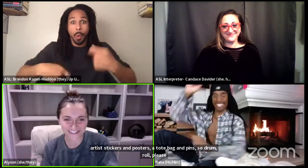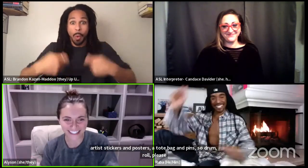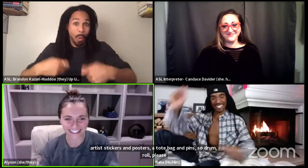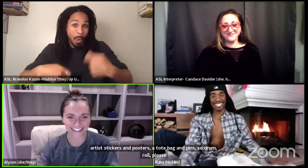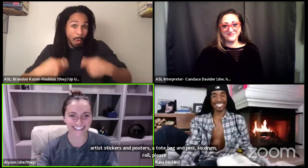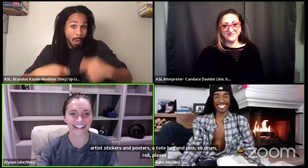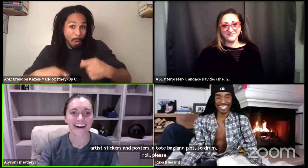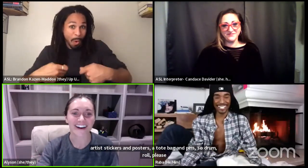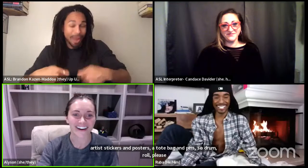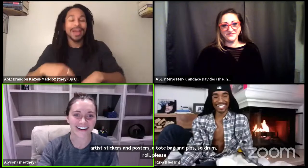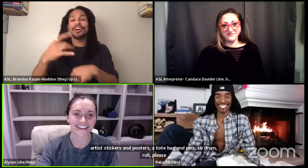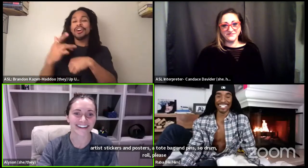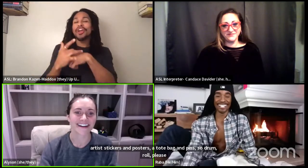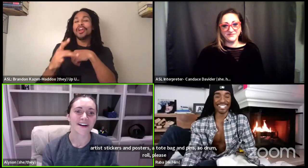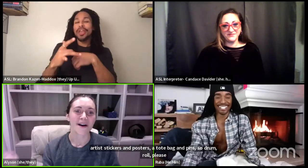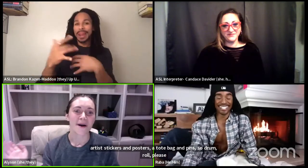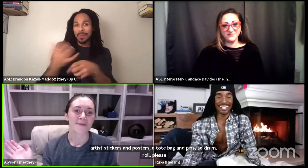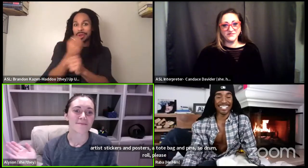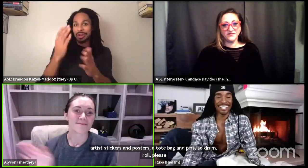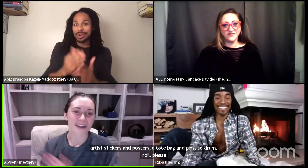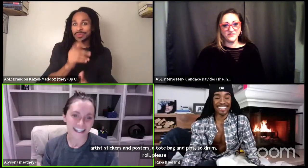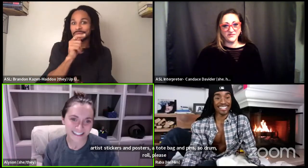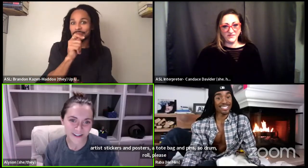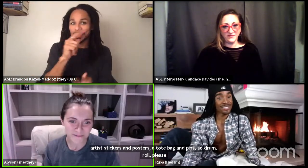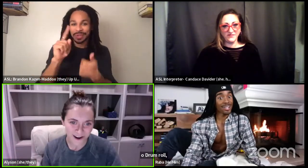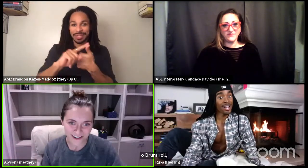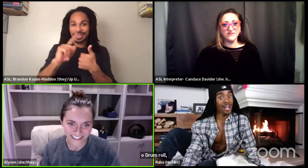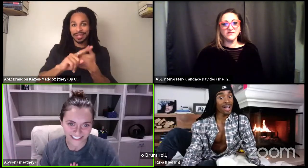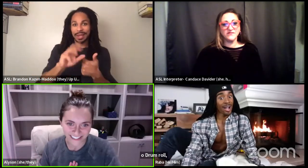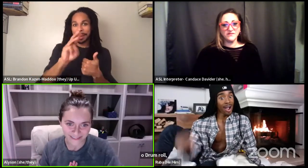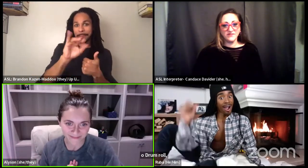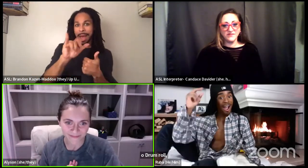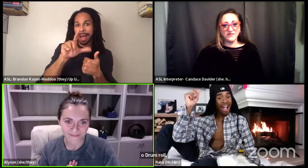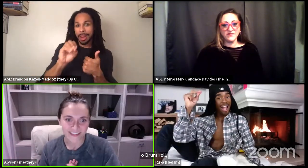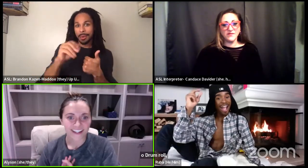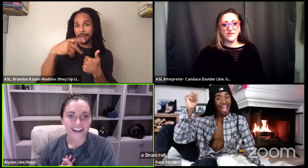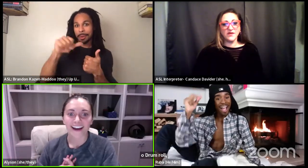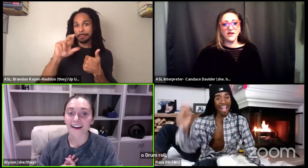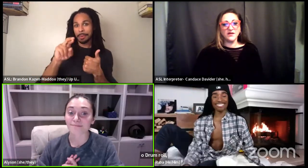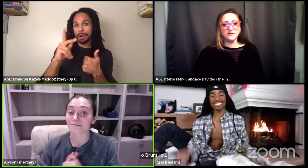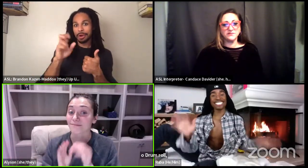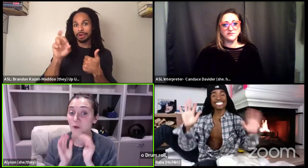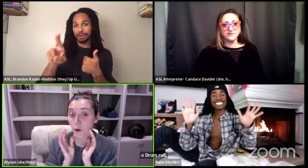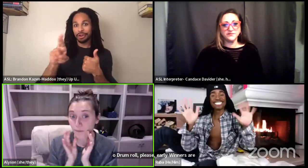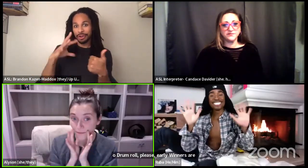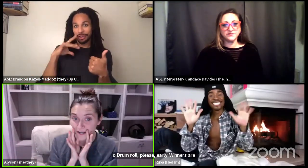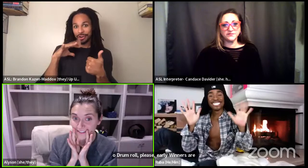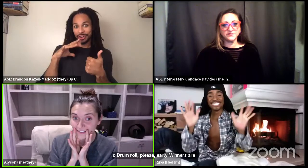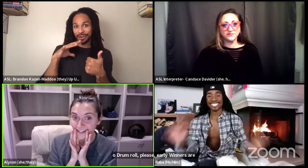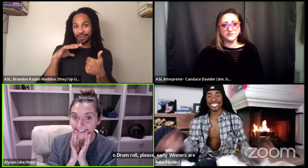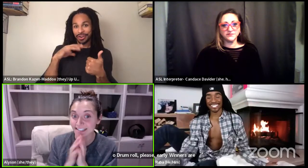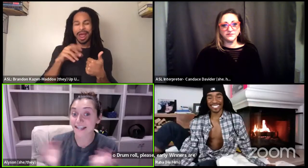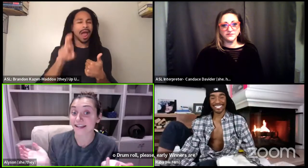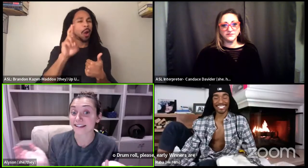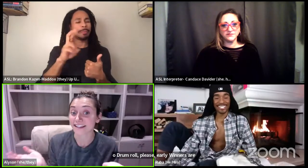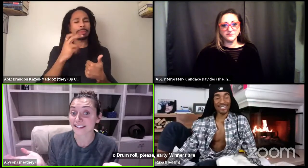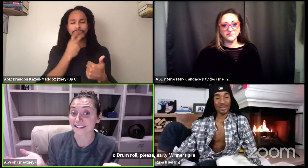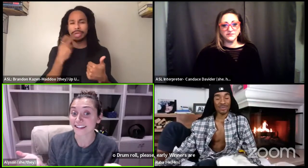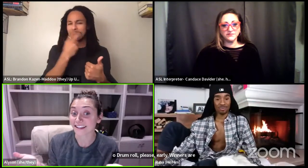Early winners are Milo Parker. I hope I pronounce this